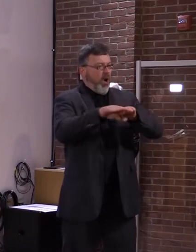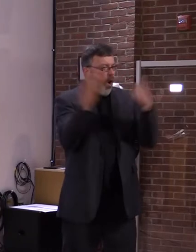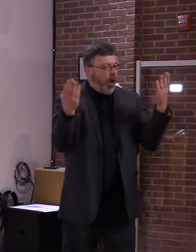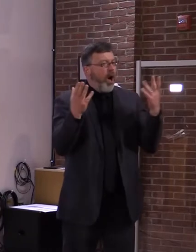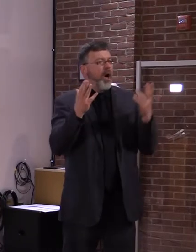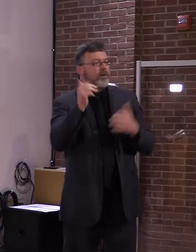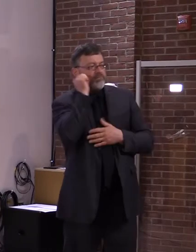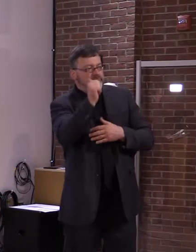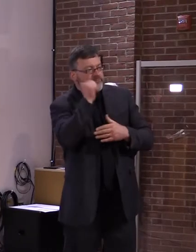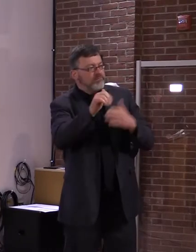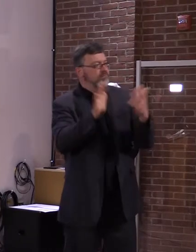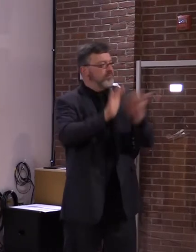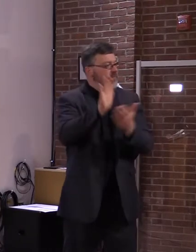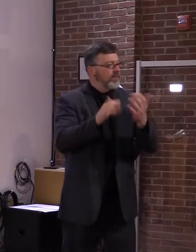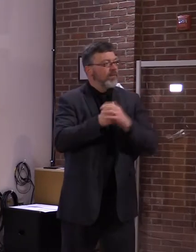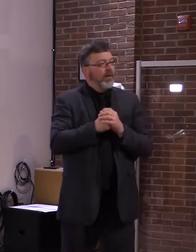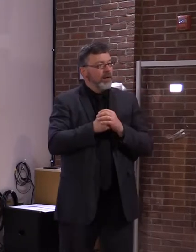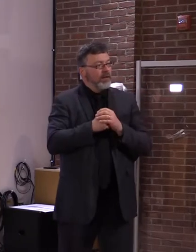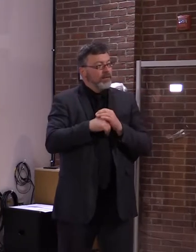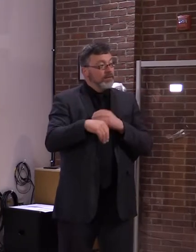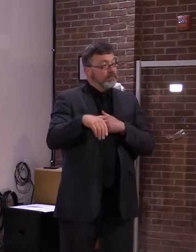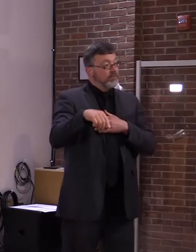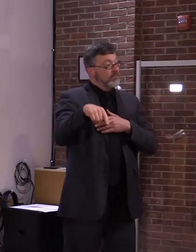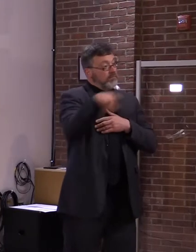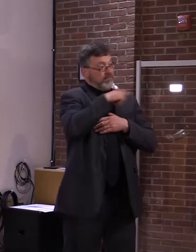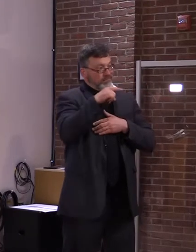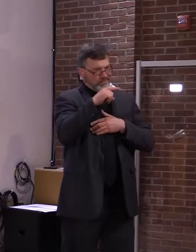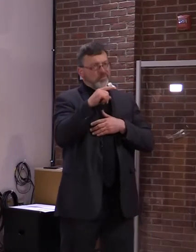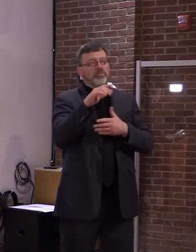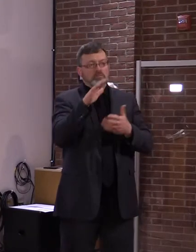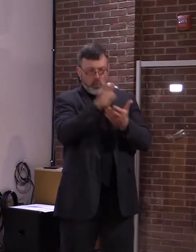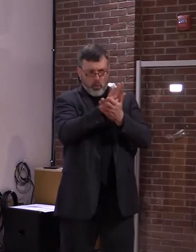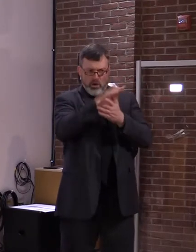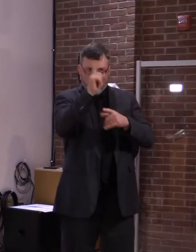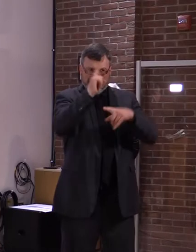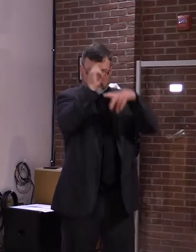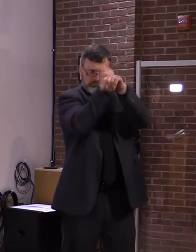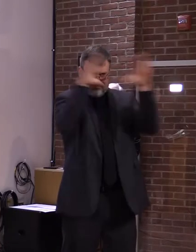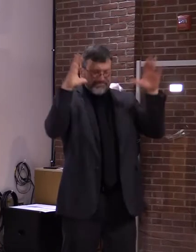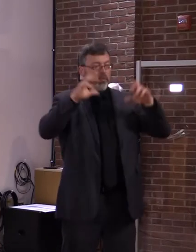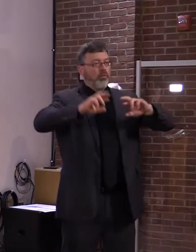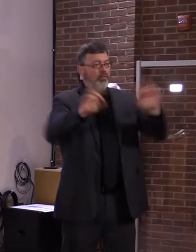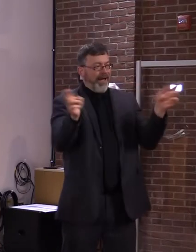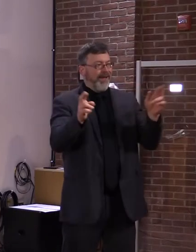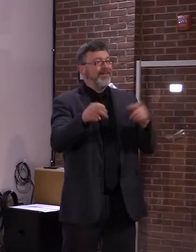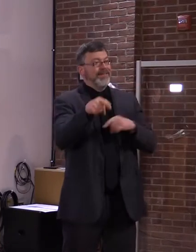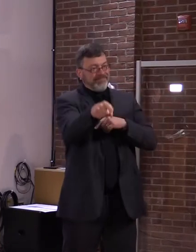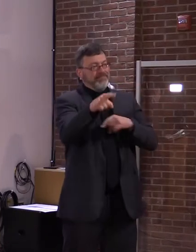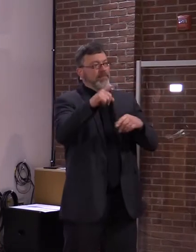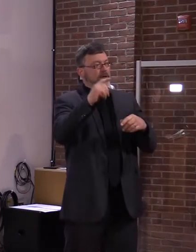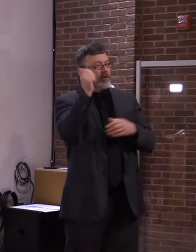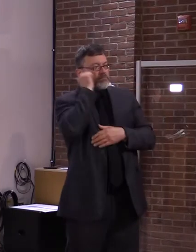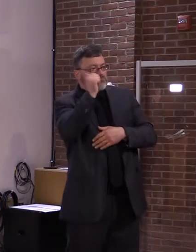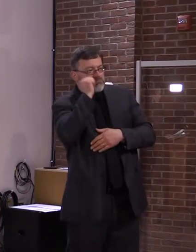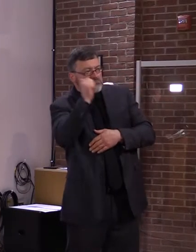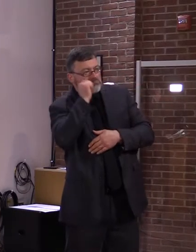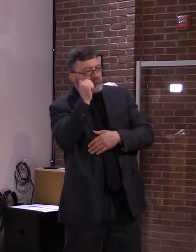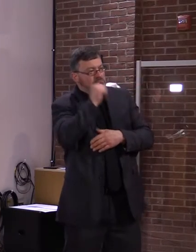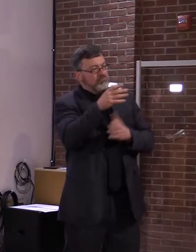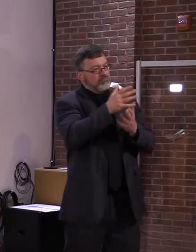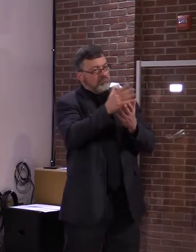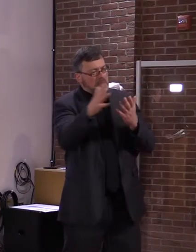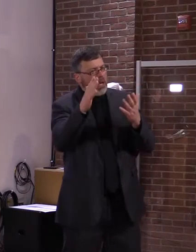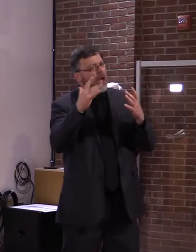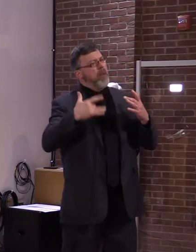Schools should plan on full in-person in the fall, 5 days a week, essentially normal operations. We will implement our